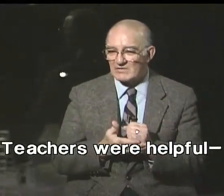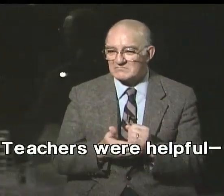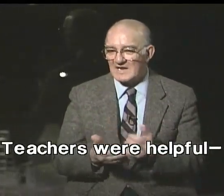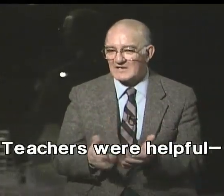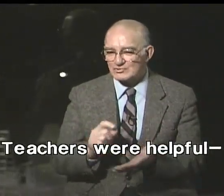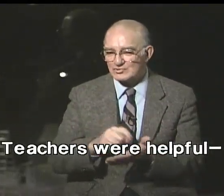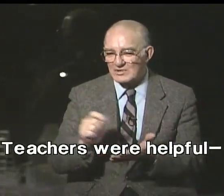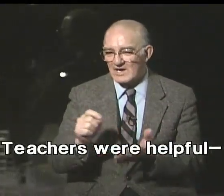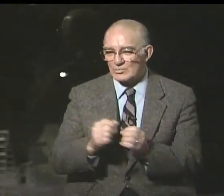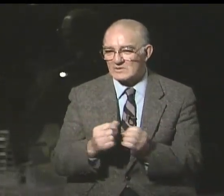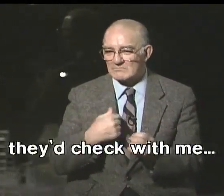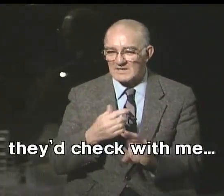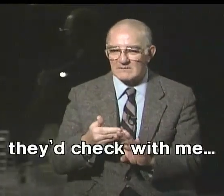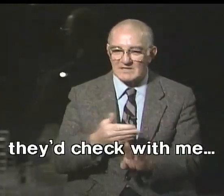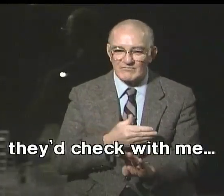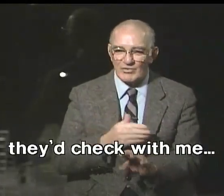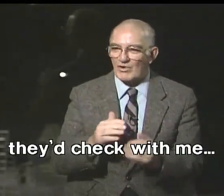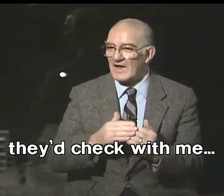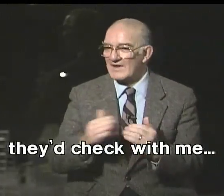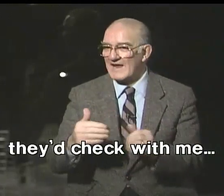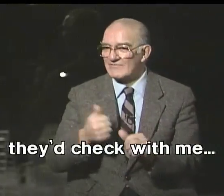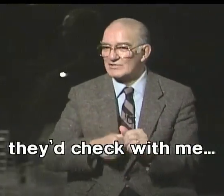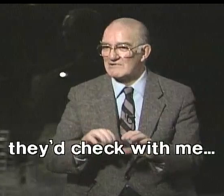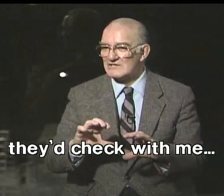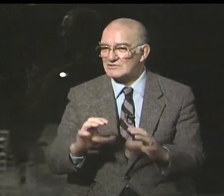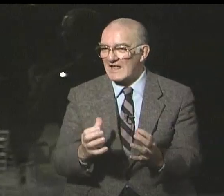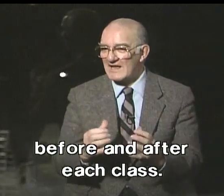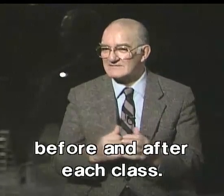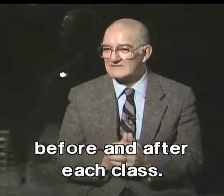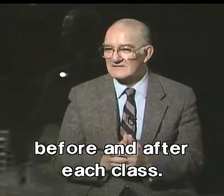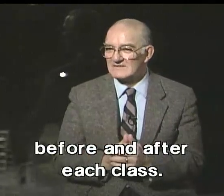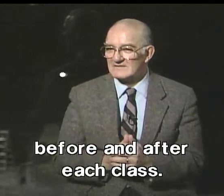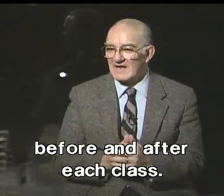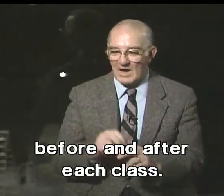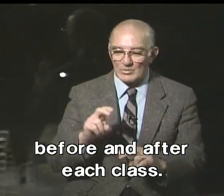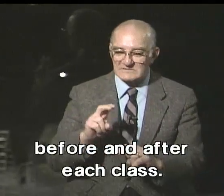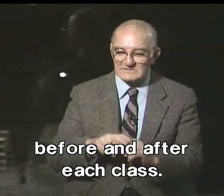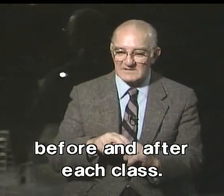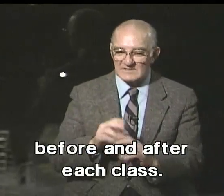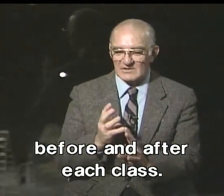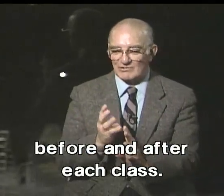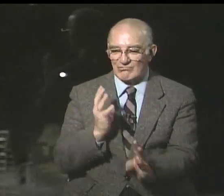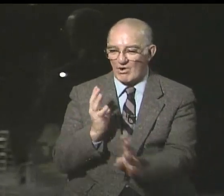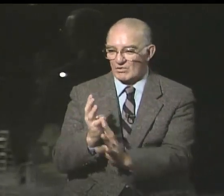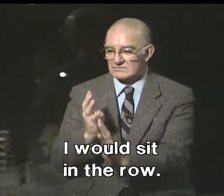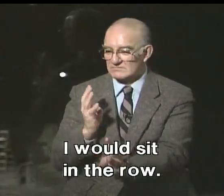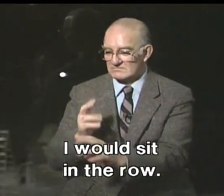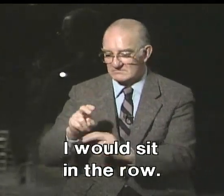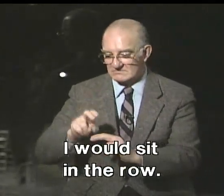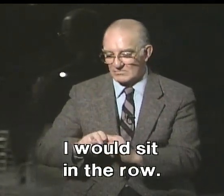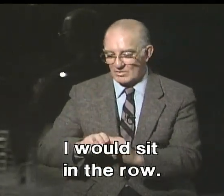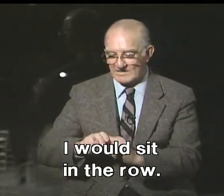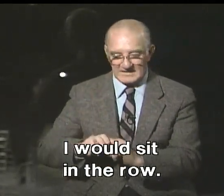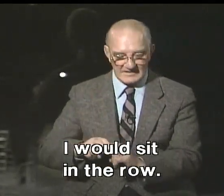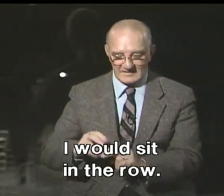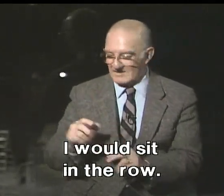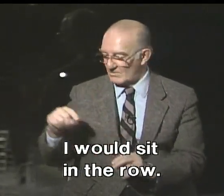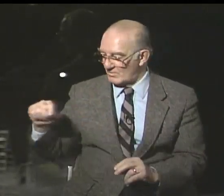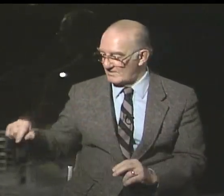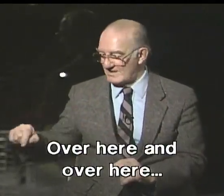They checked with me before and after each class. I would sit in a row over here and over here, would